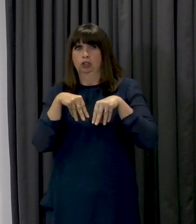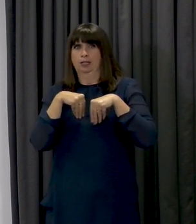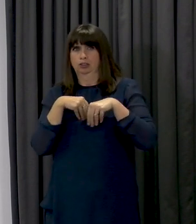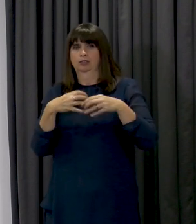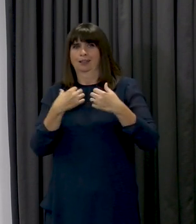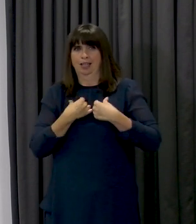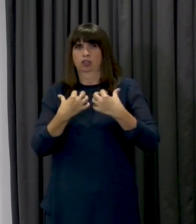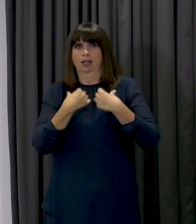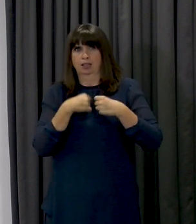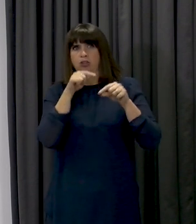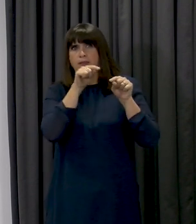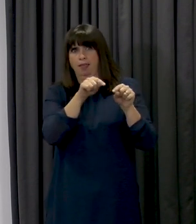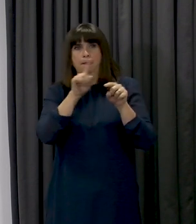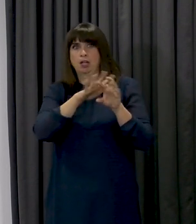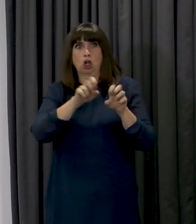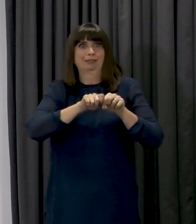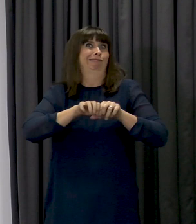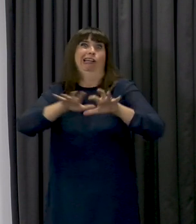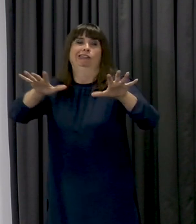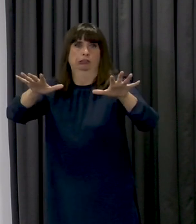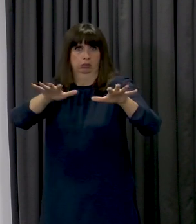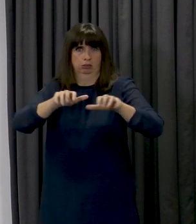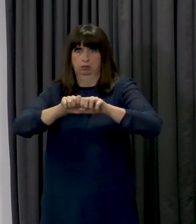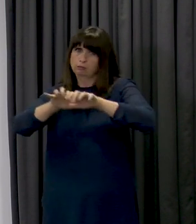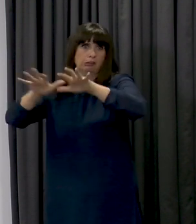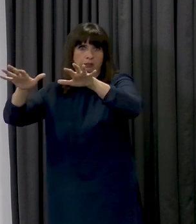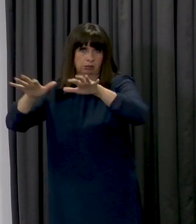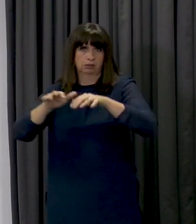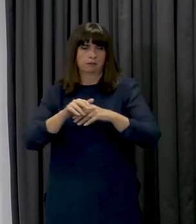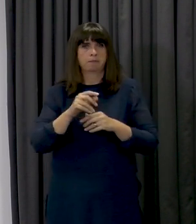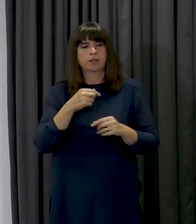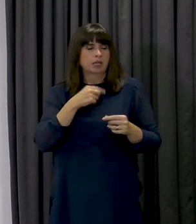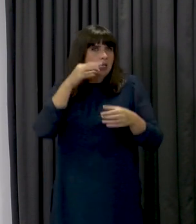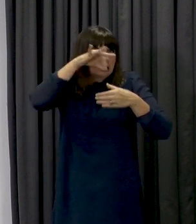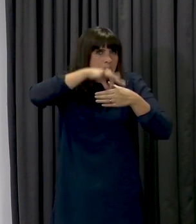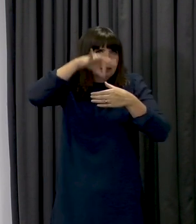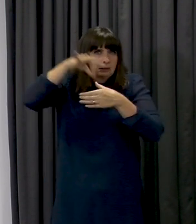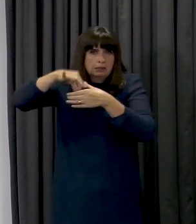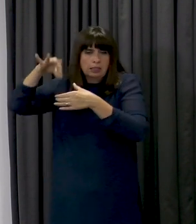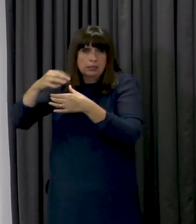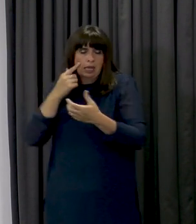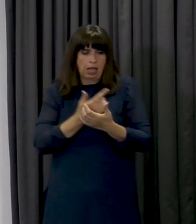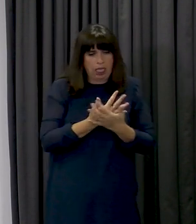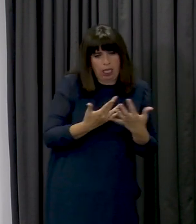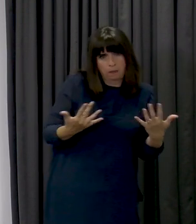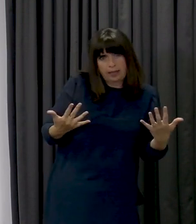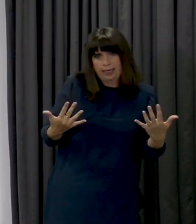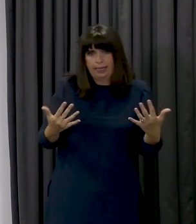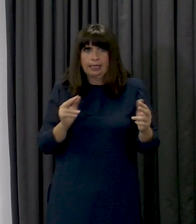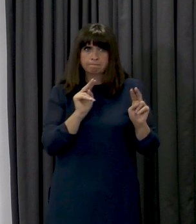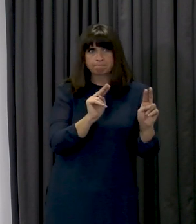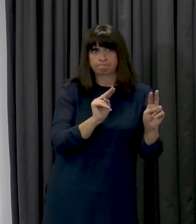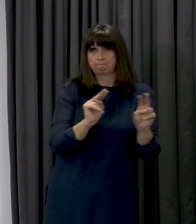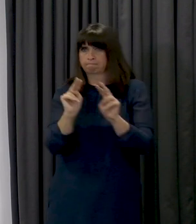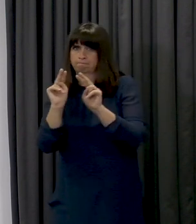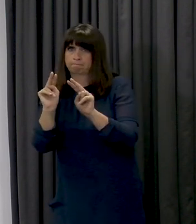that situation, to see the results of the tests as they come back. And if that situation changes, then of